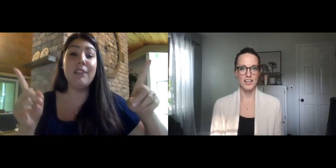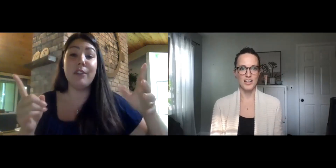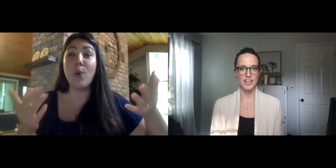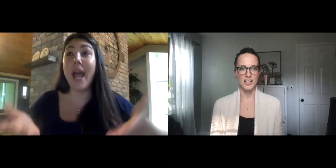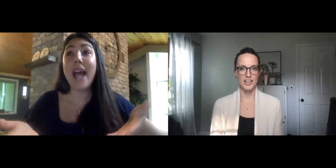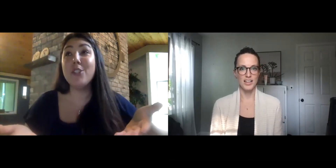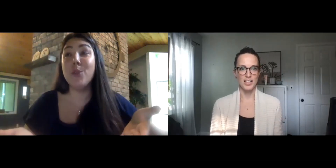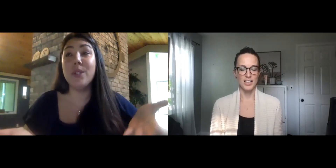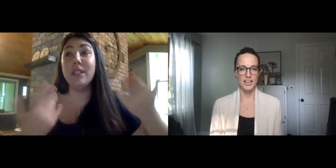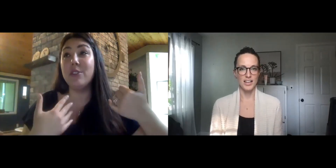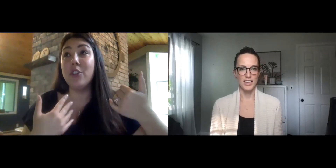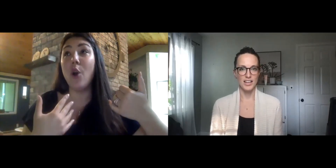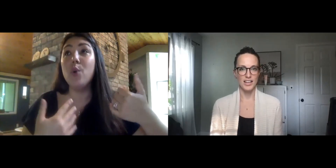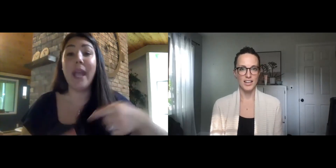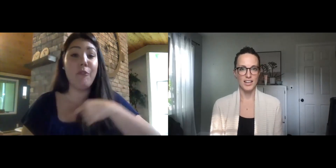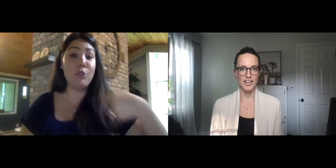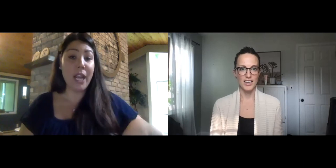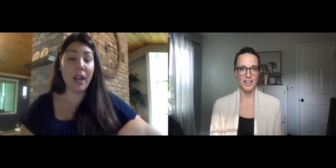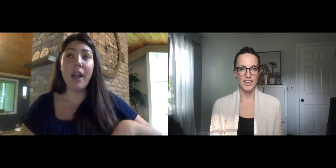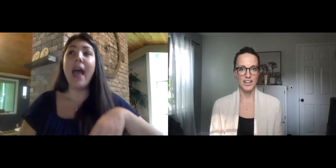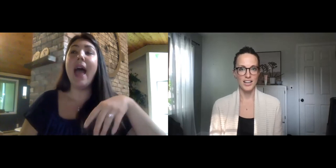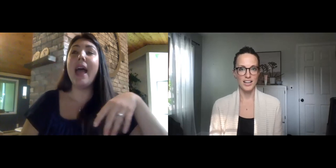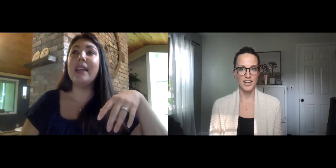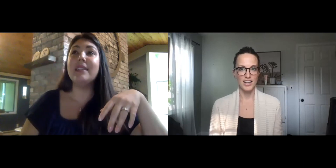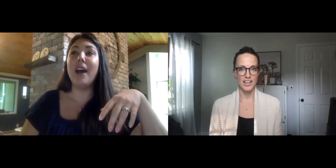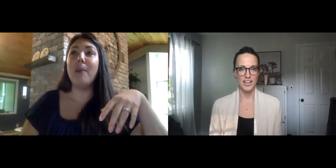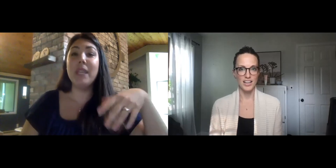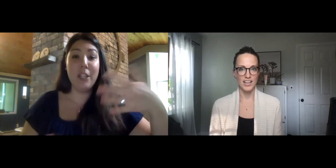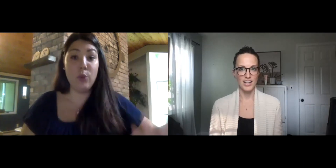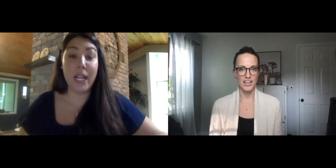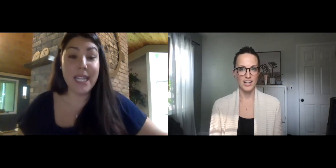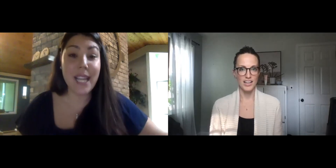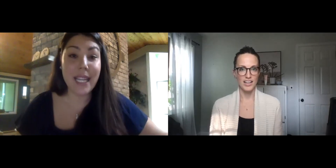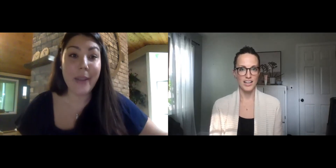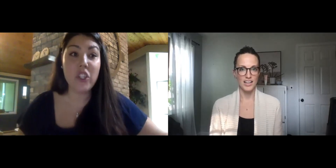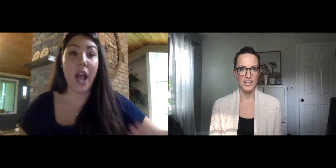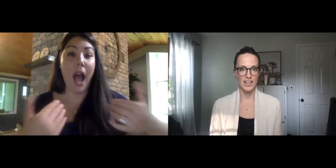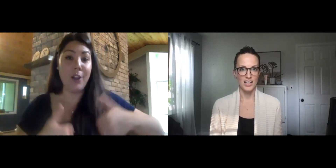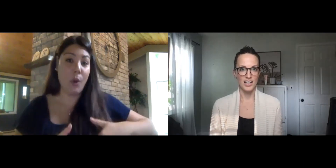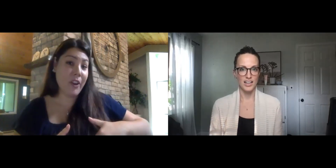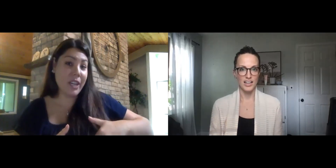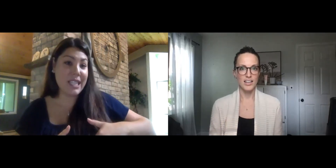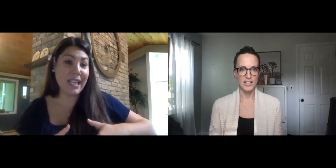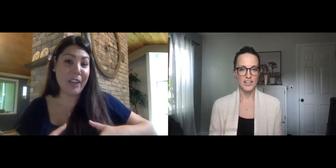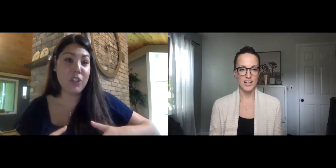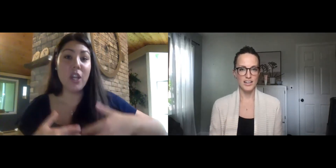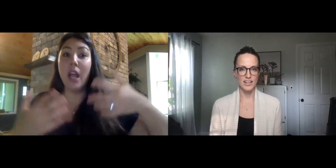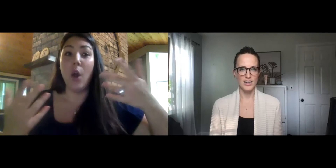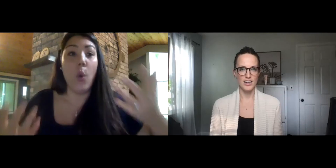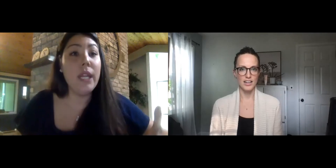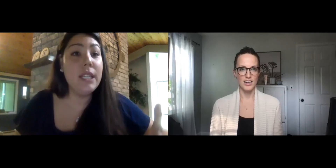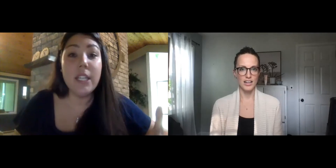completely different. So I had a student years ago who came from China, and he knew Chinese Sign Language. I know American Sign Language.